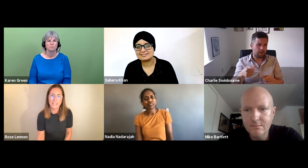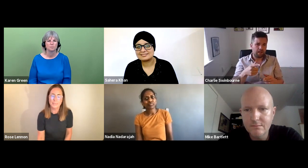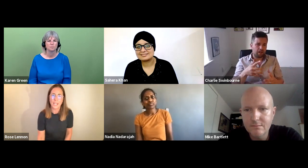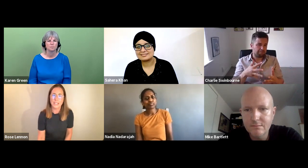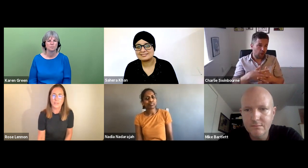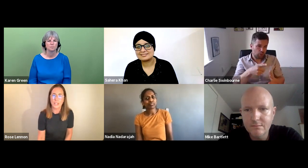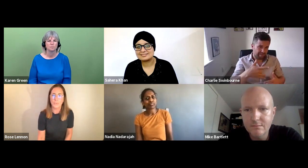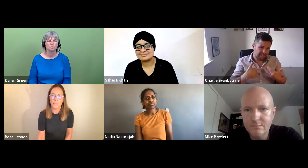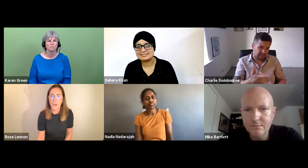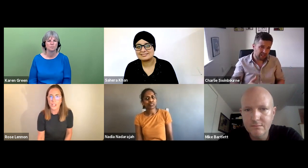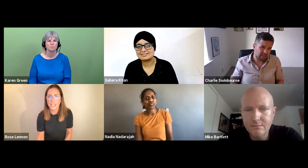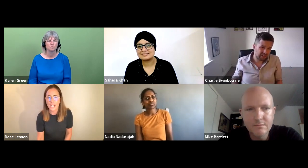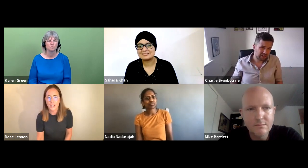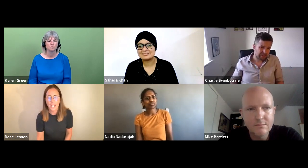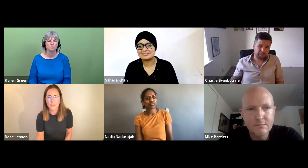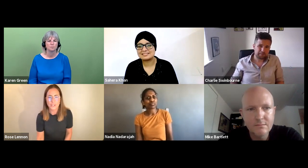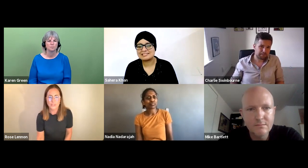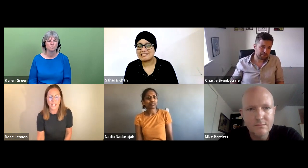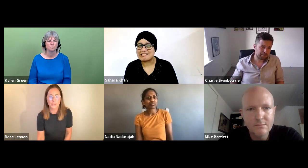in mainstream work, and how do you feel?